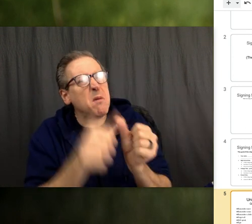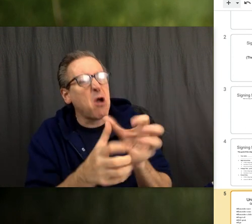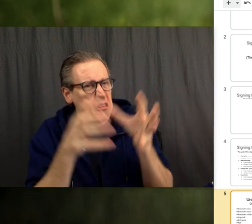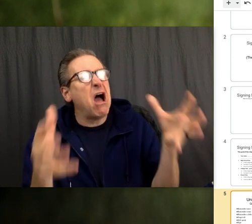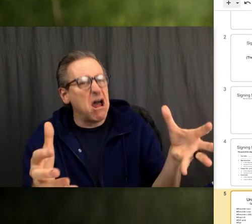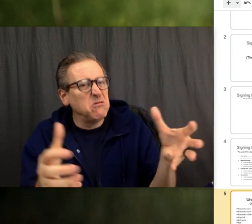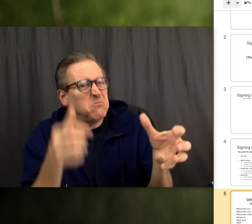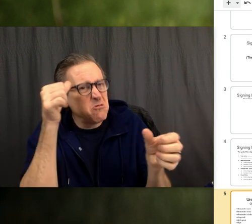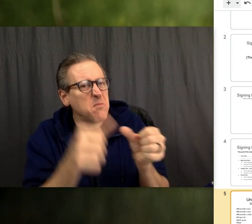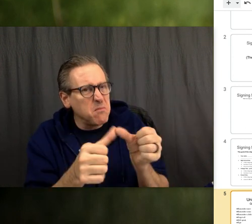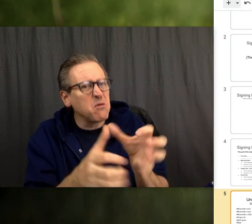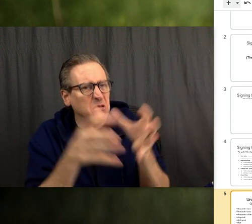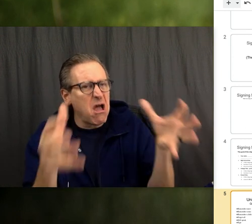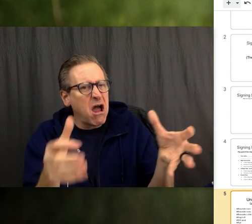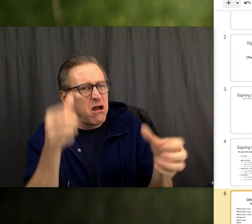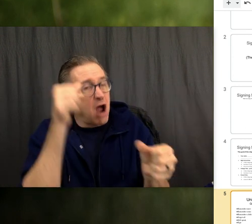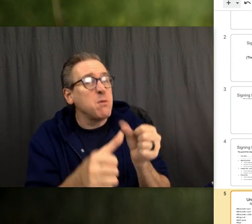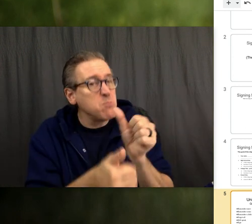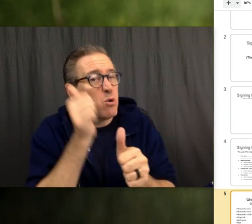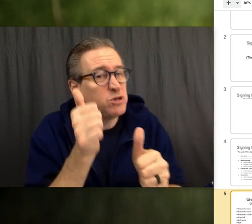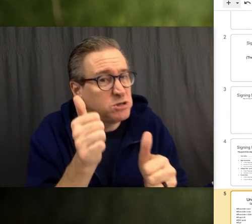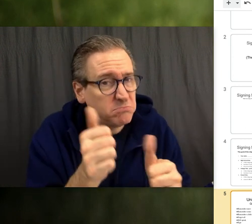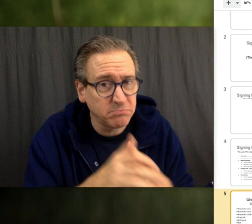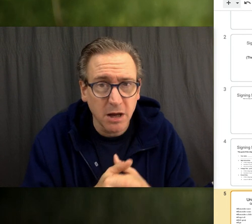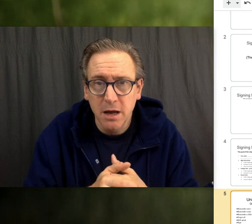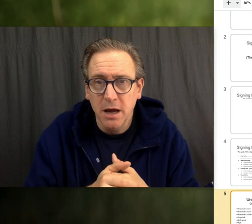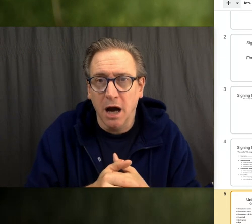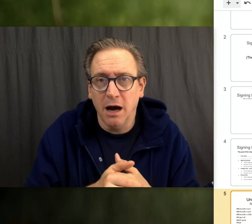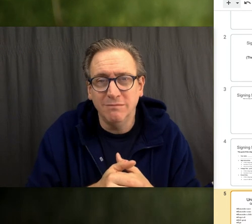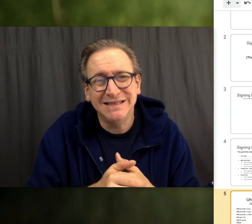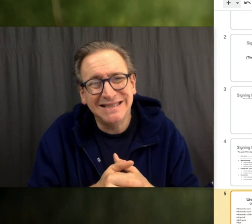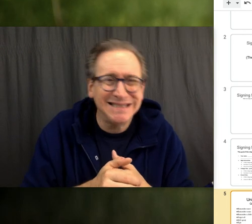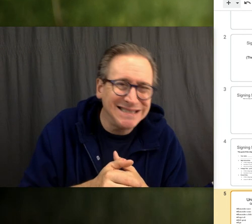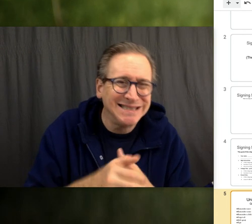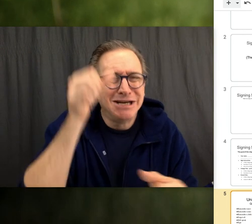I remember a lot. I remember most.